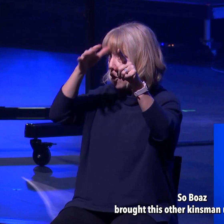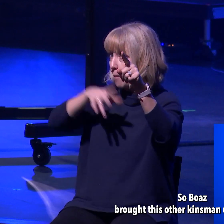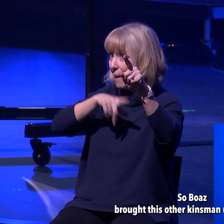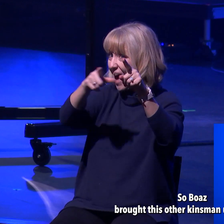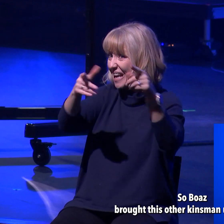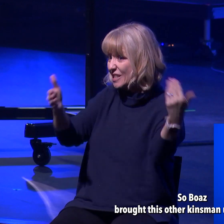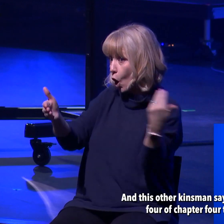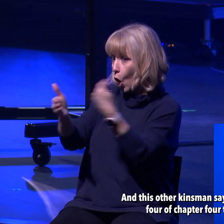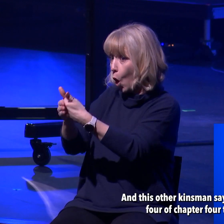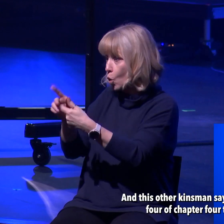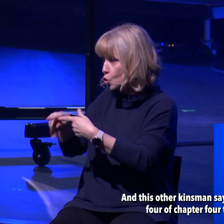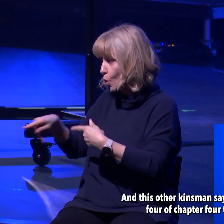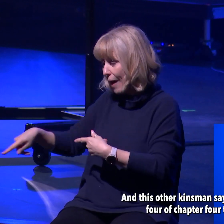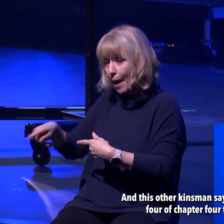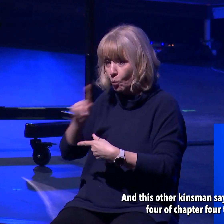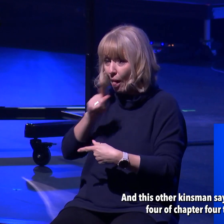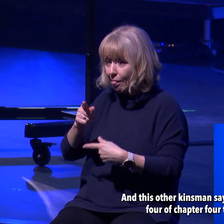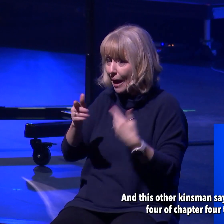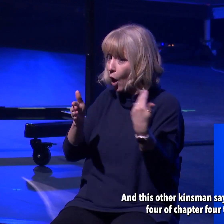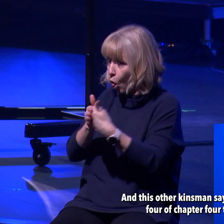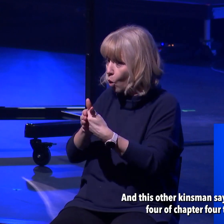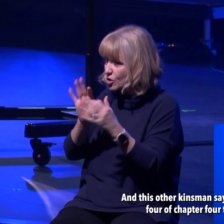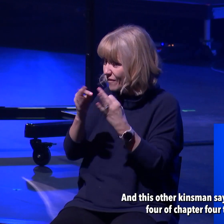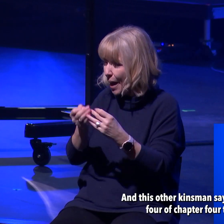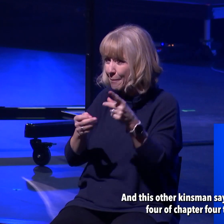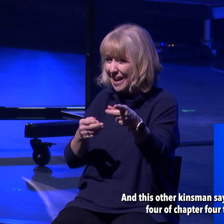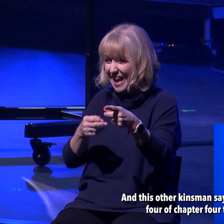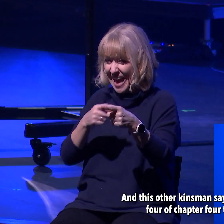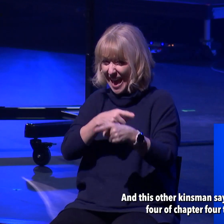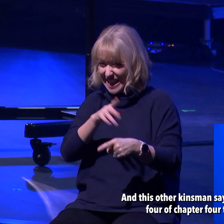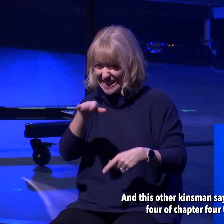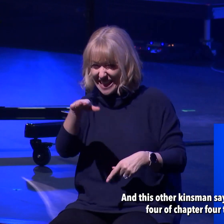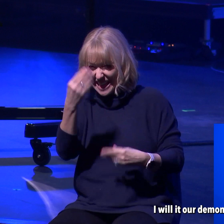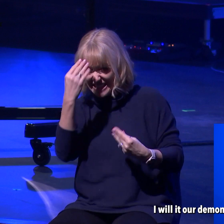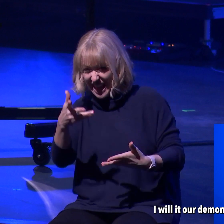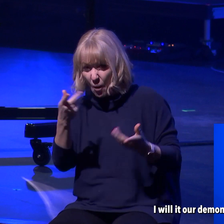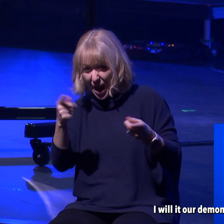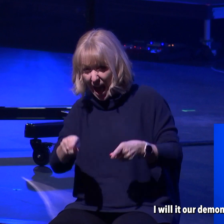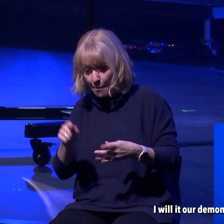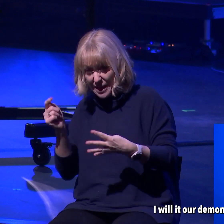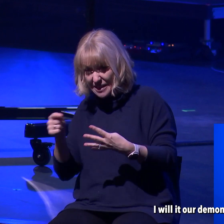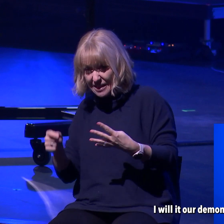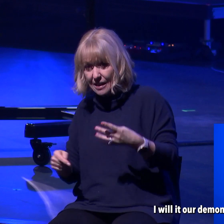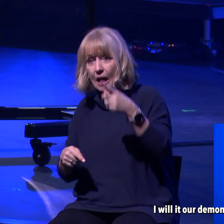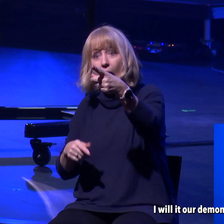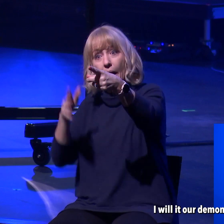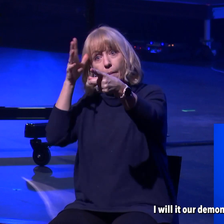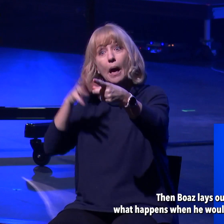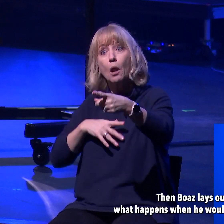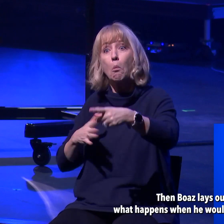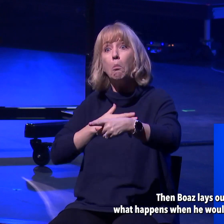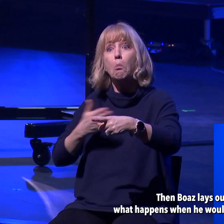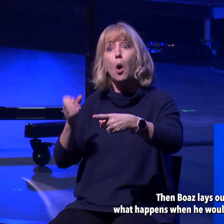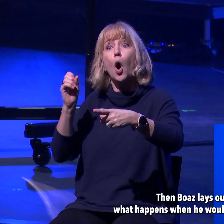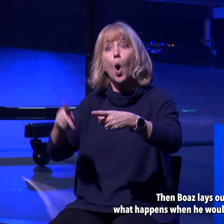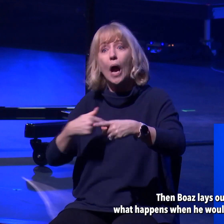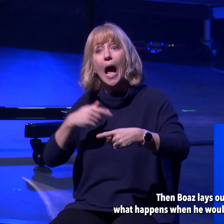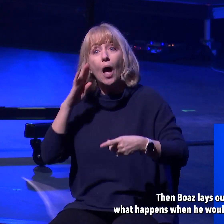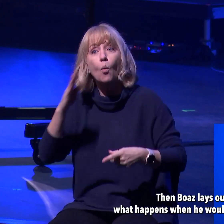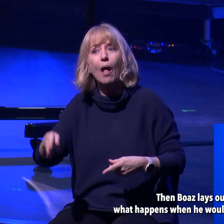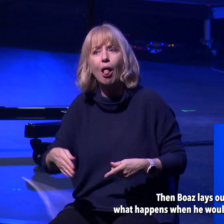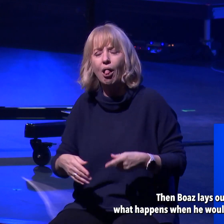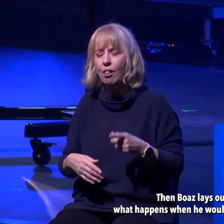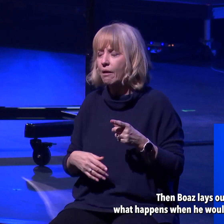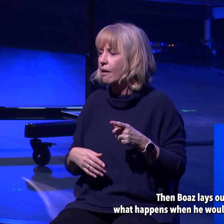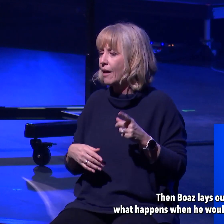up to speed. And this other kinsman says in verse 4 of chapter 4 that I will redeem it. I'll redeem it. Then Boaz lays out